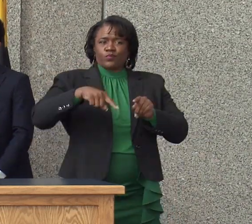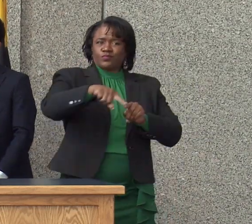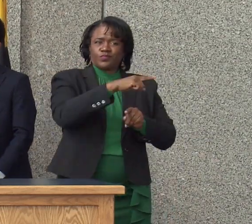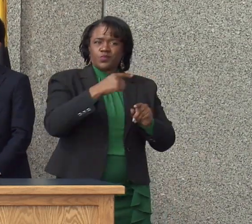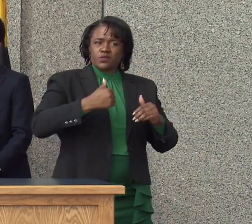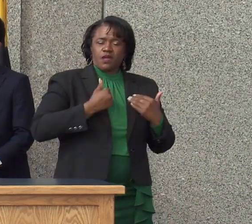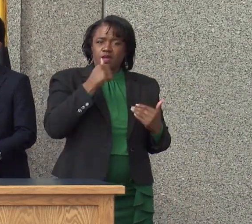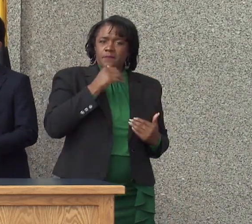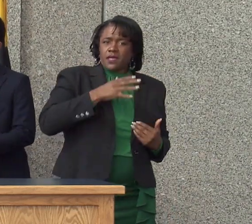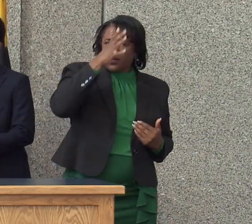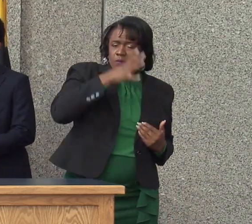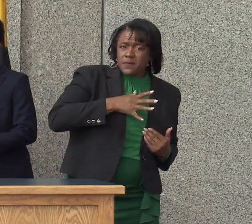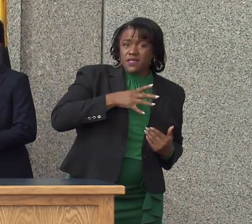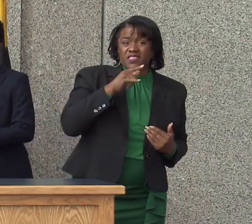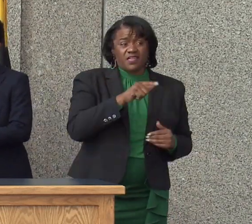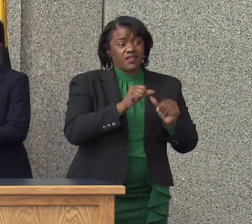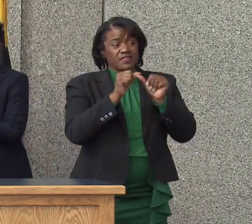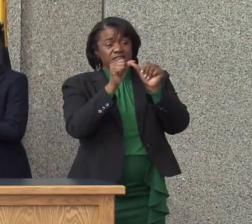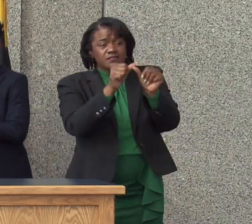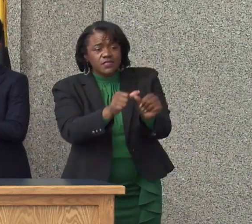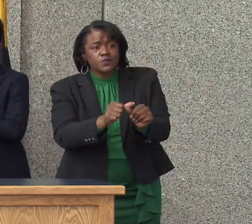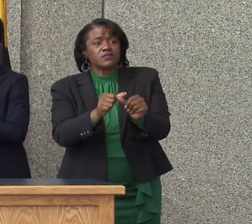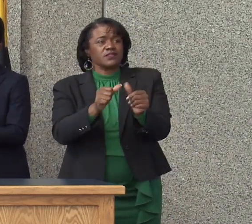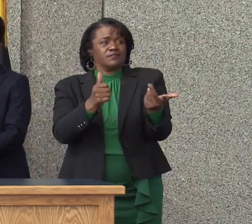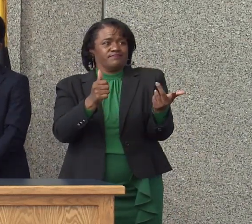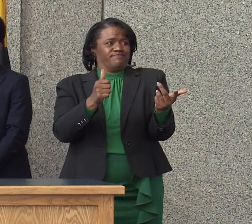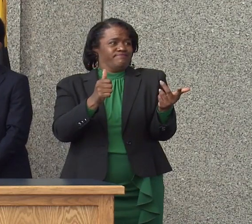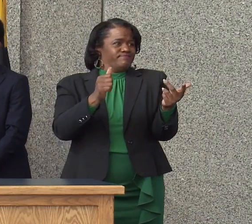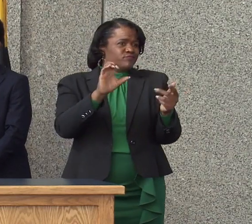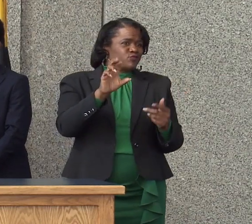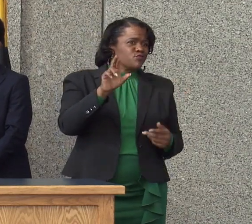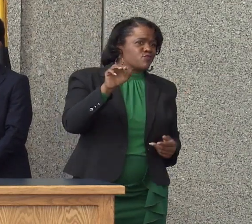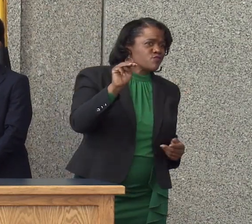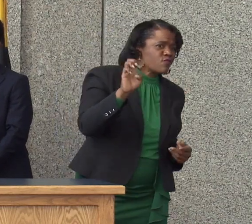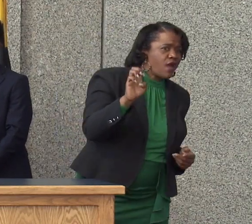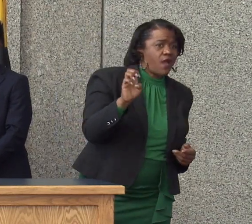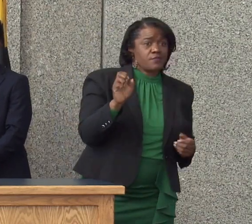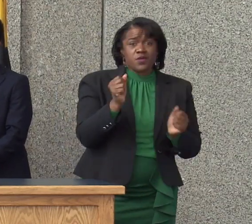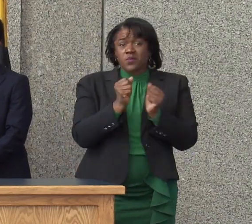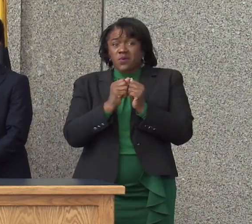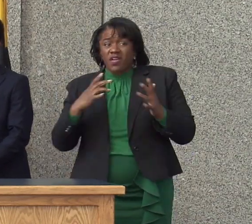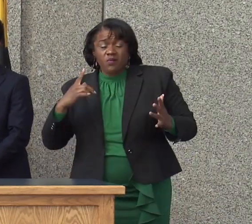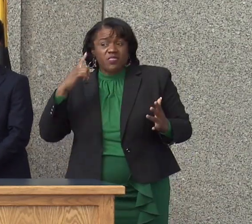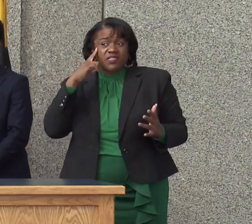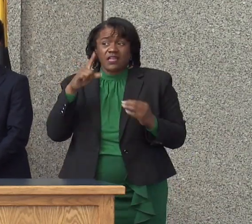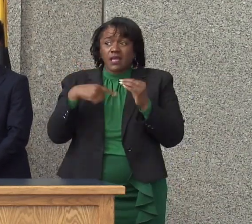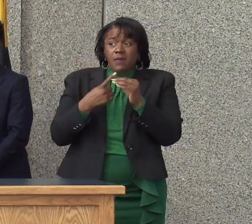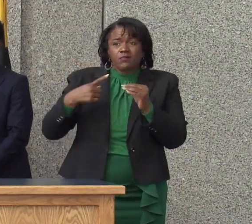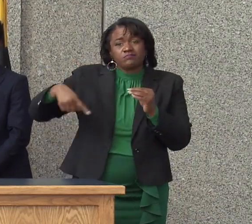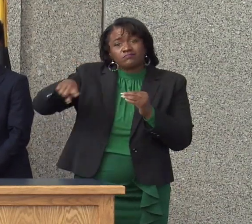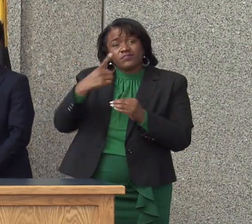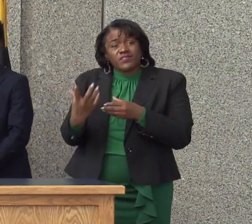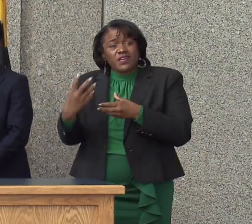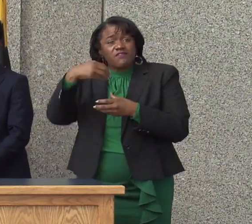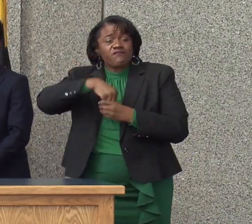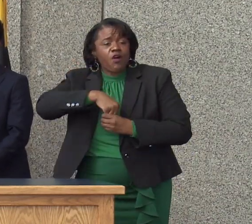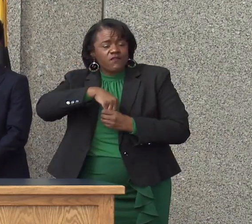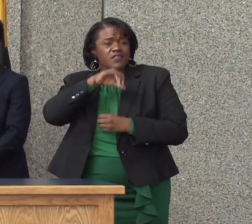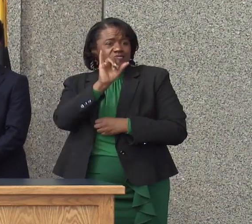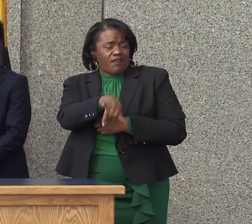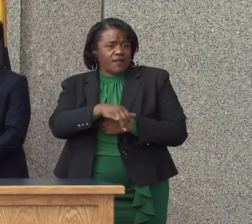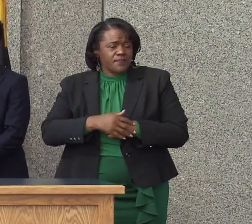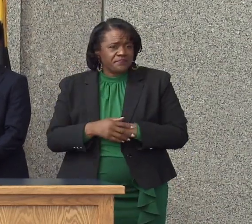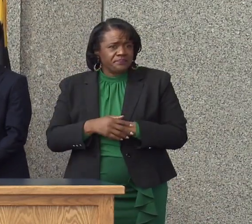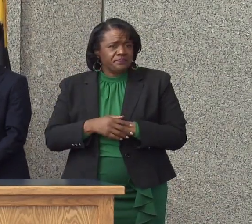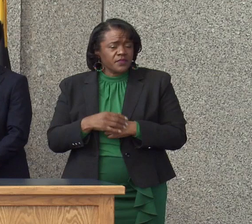who continuously commit senseless violence acts with no regard to those who may be caught in the crossfire.